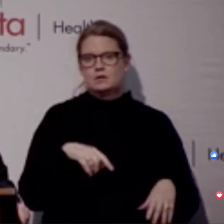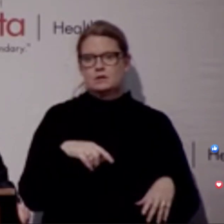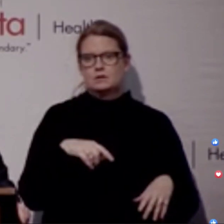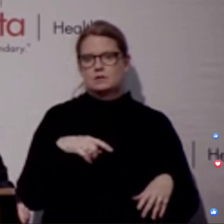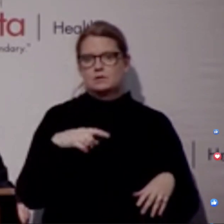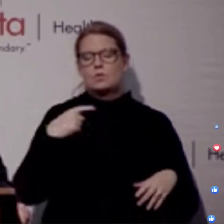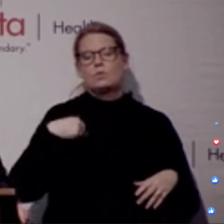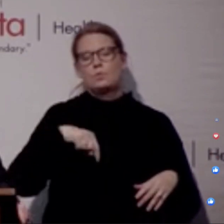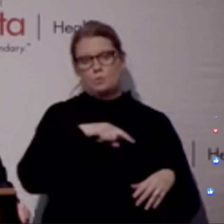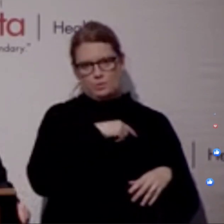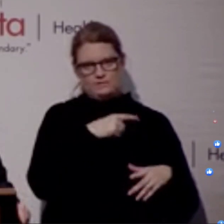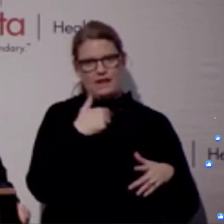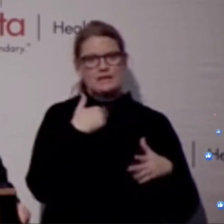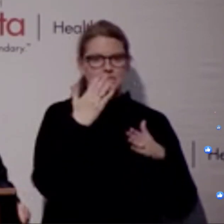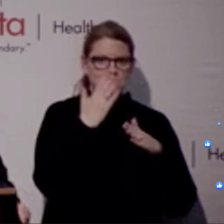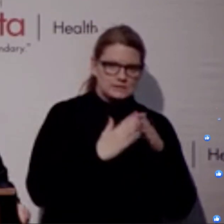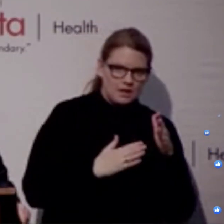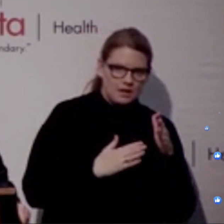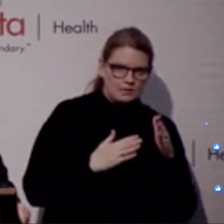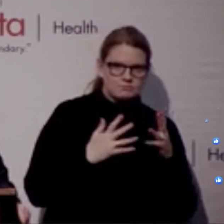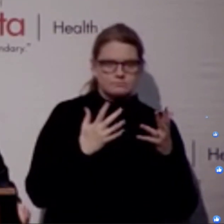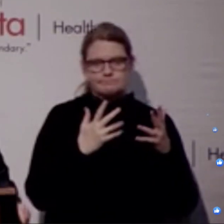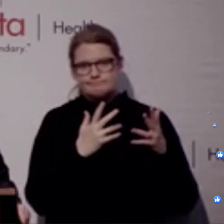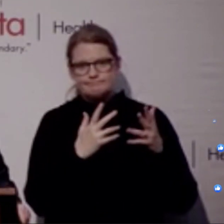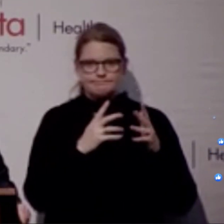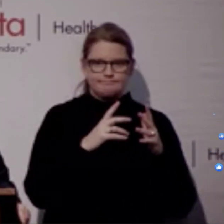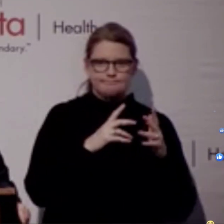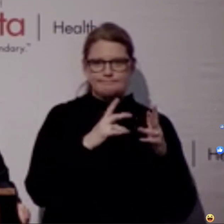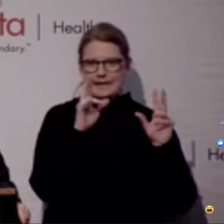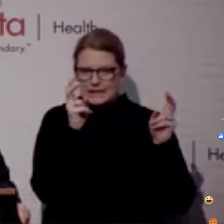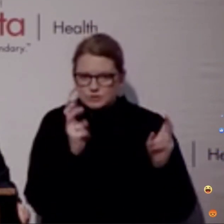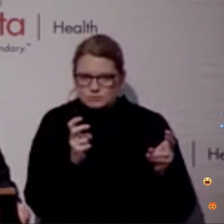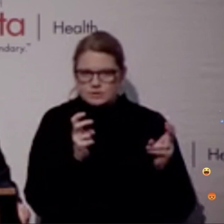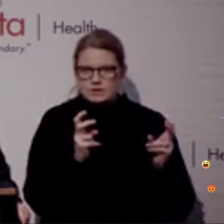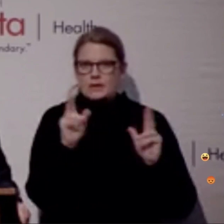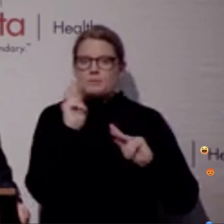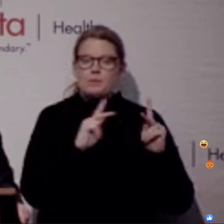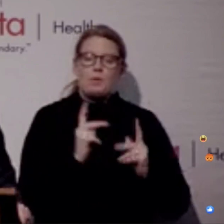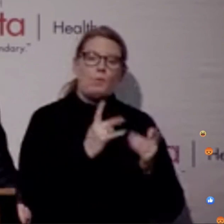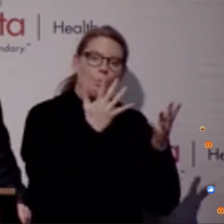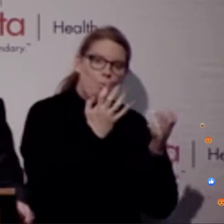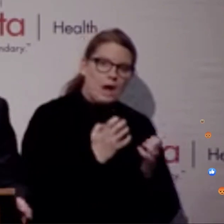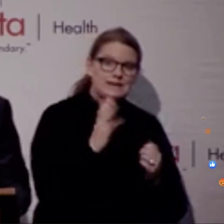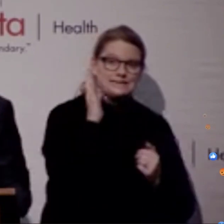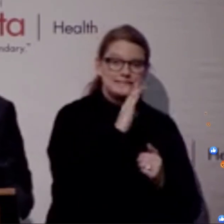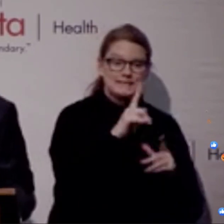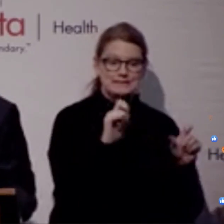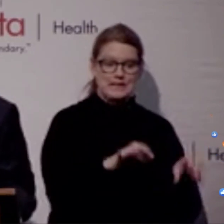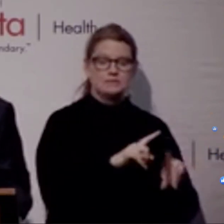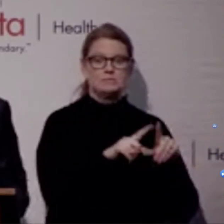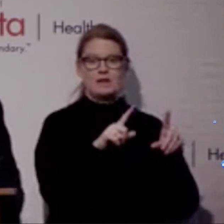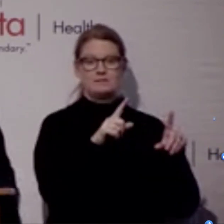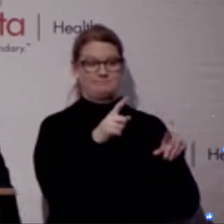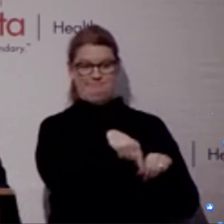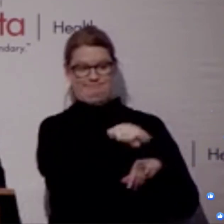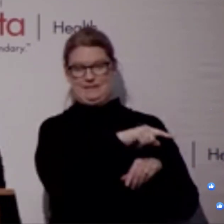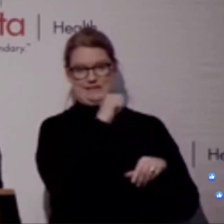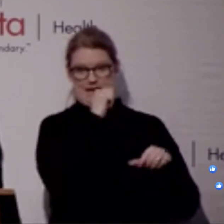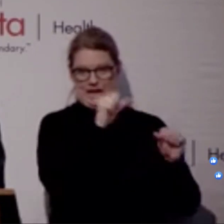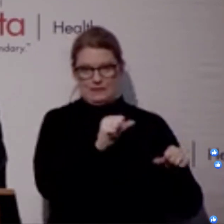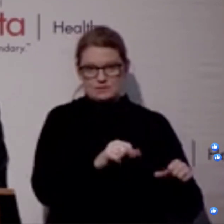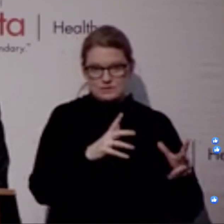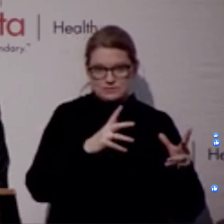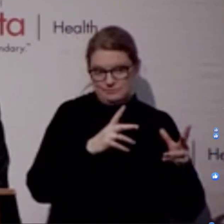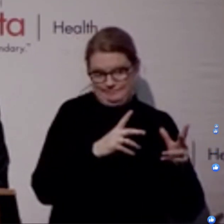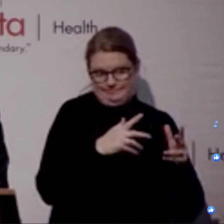We've had some capacity issues relative to people wanting and seeking tests but not being able to receive them. The good news